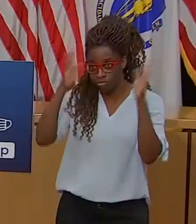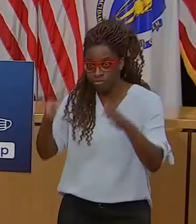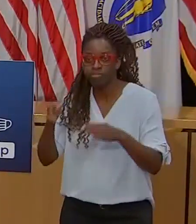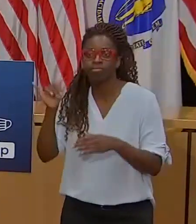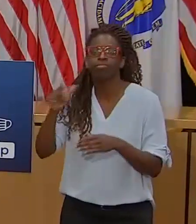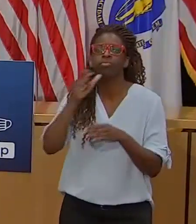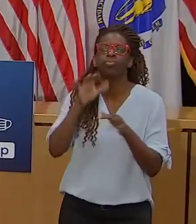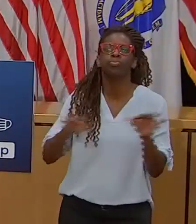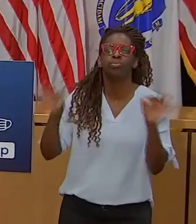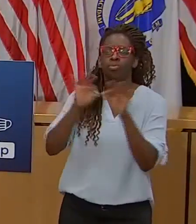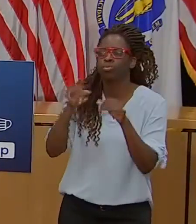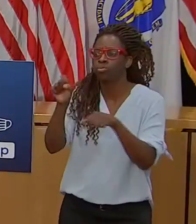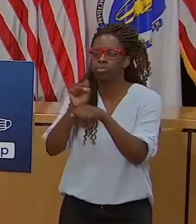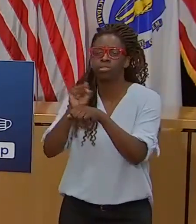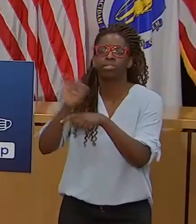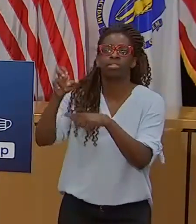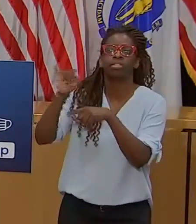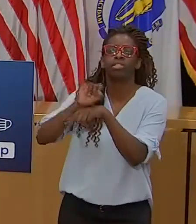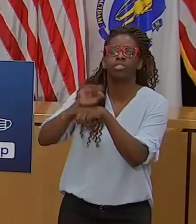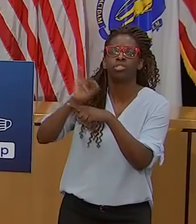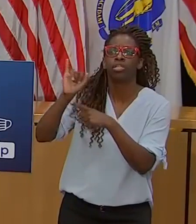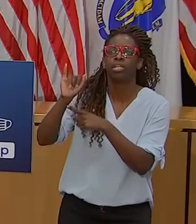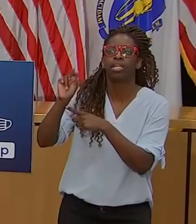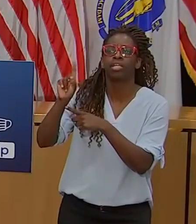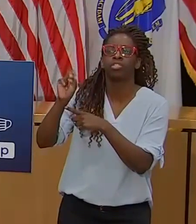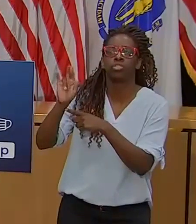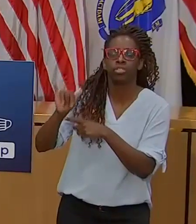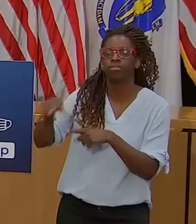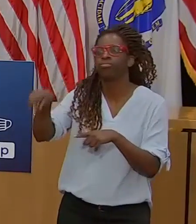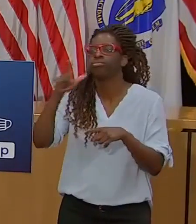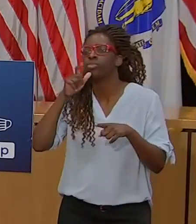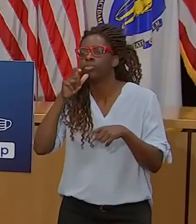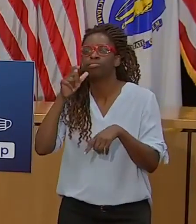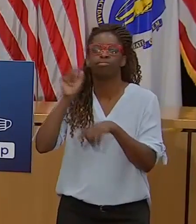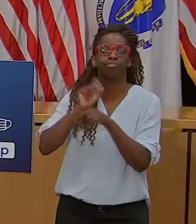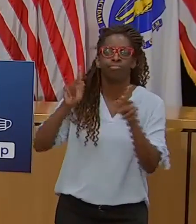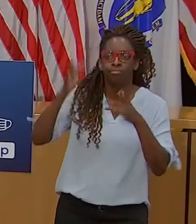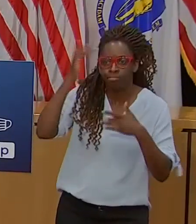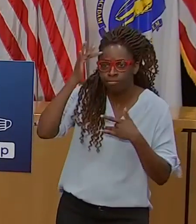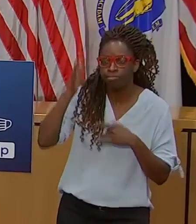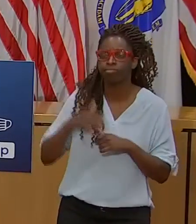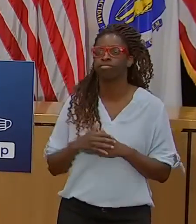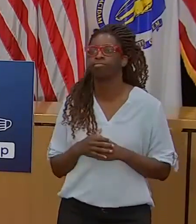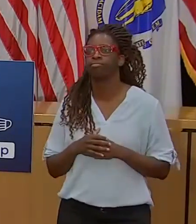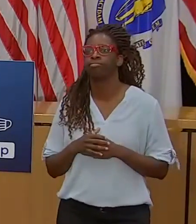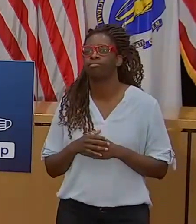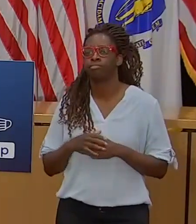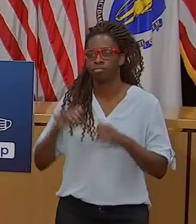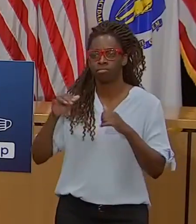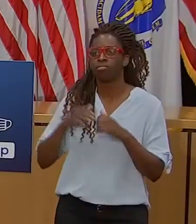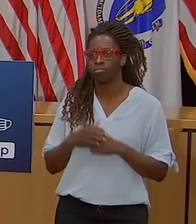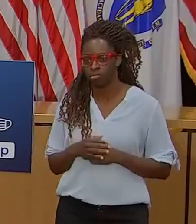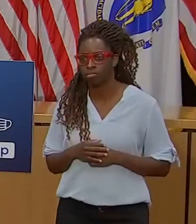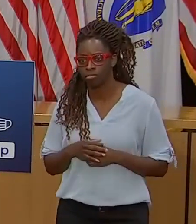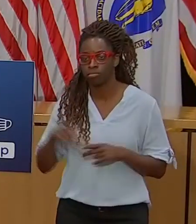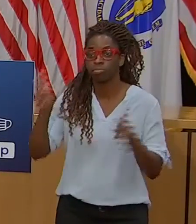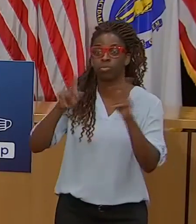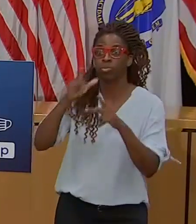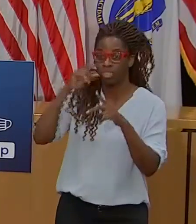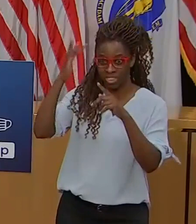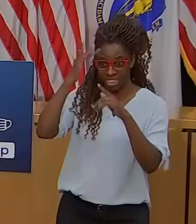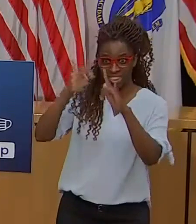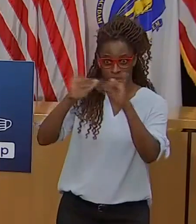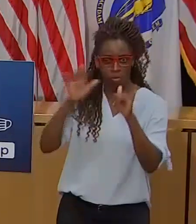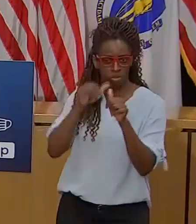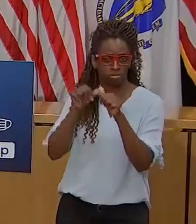more comorbidities. It then extends to a broader universe of adults that are over the age of 65 who are at a higher